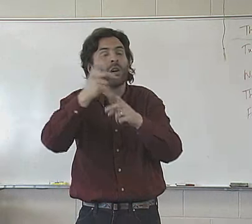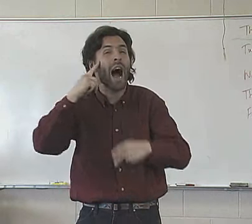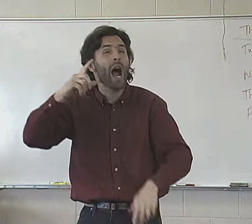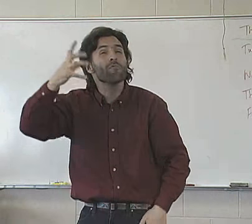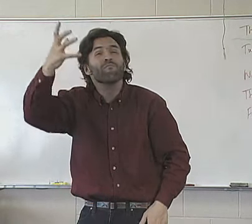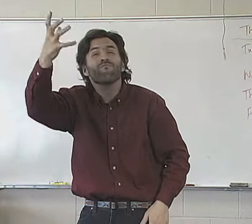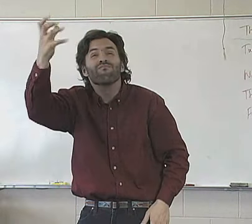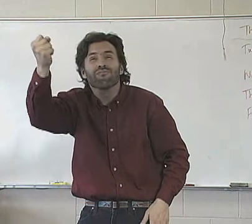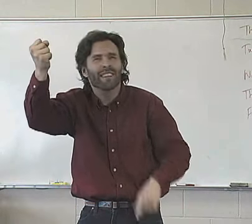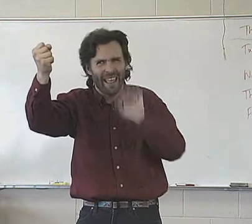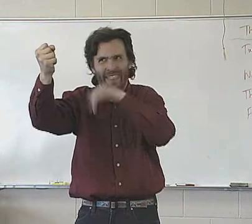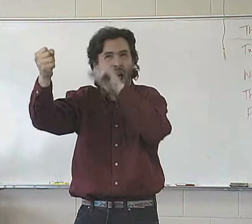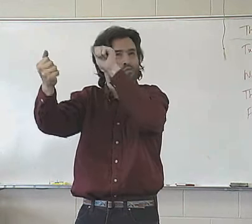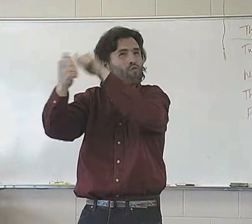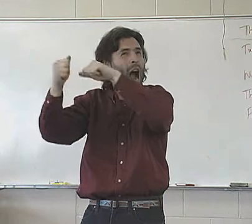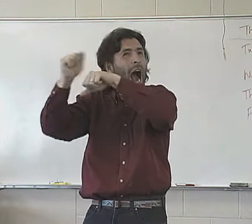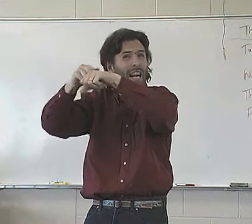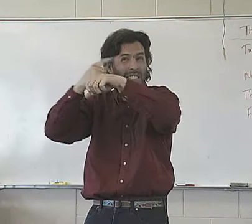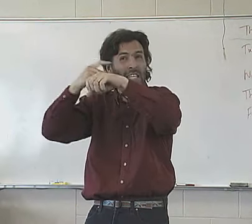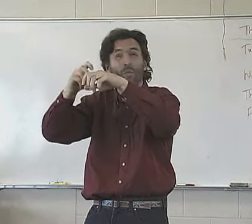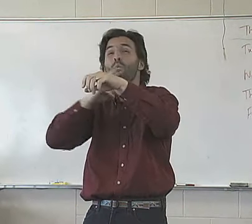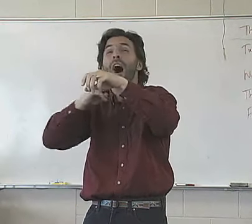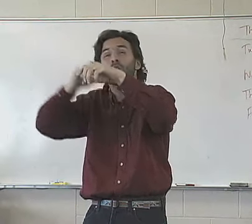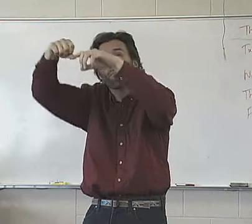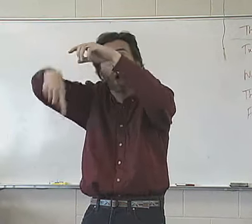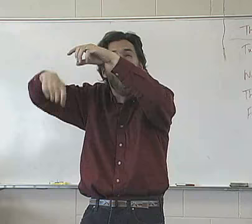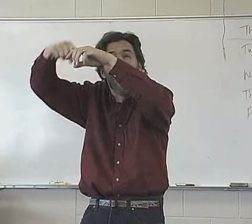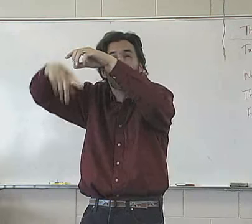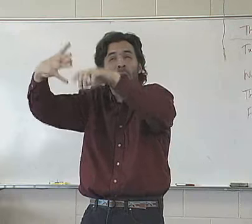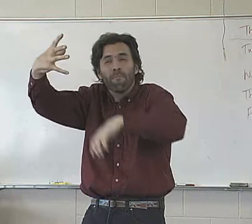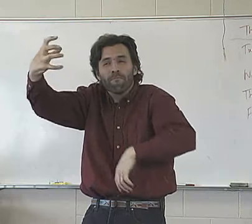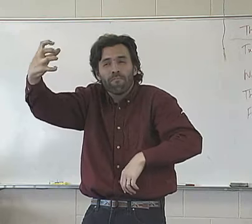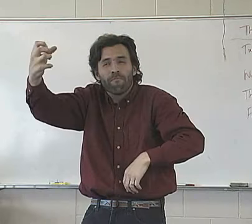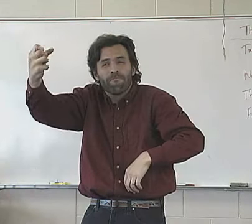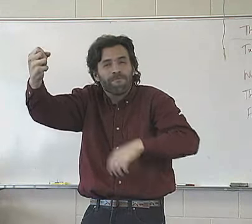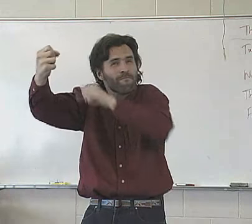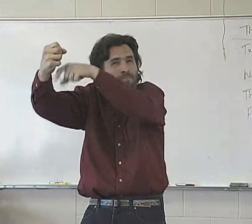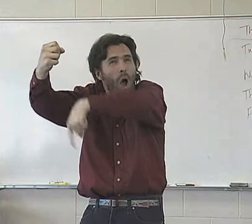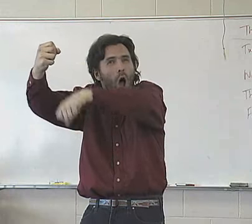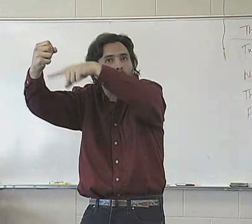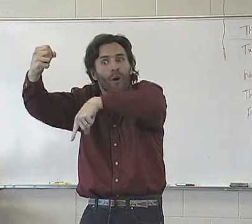you the way I'm squeezing the water out of this white rock I have here." I